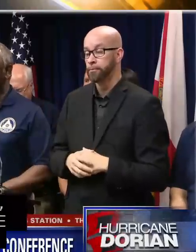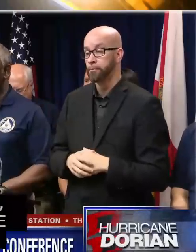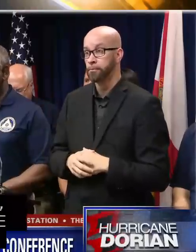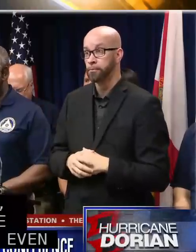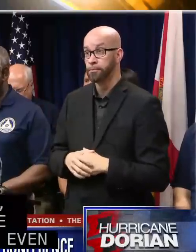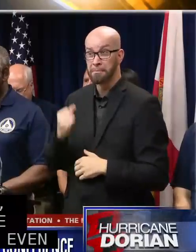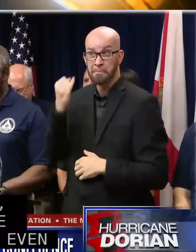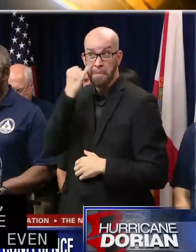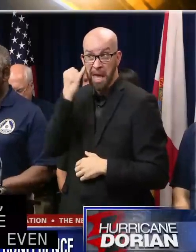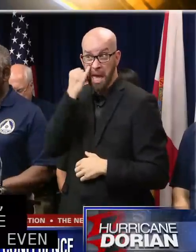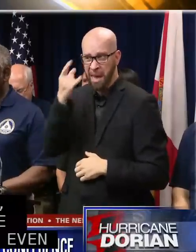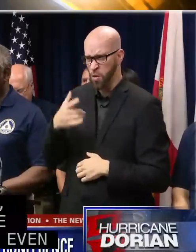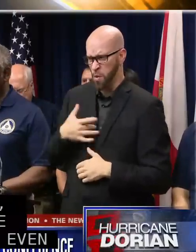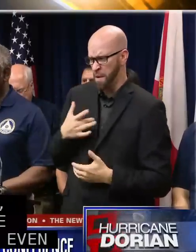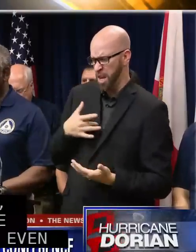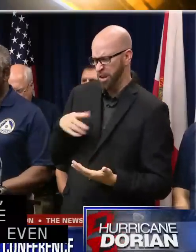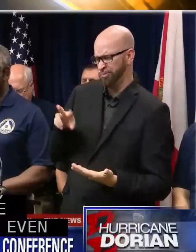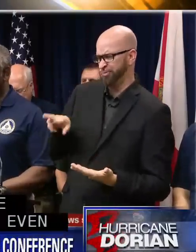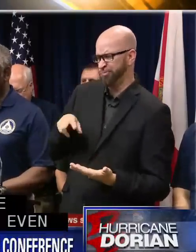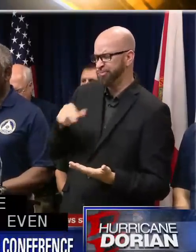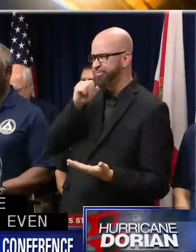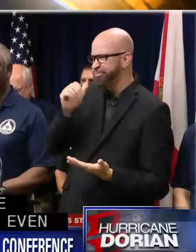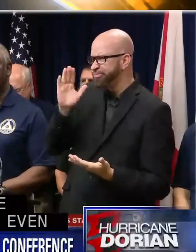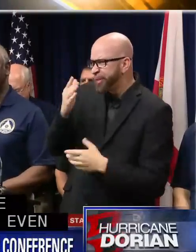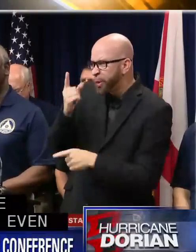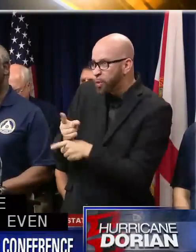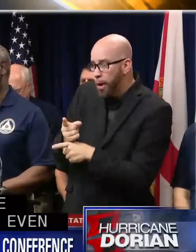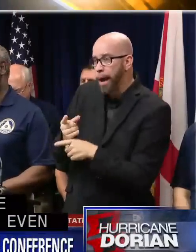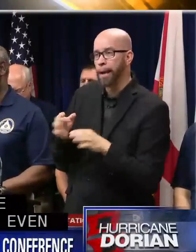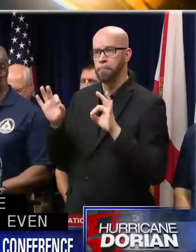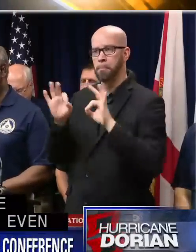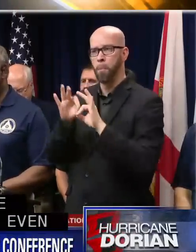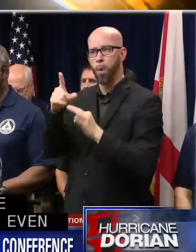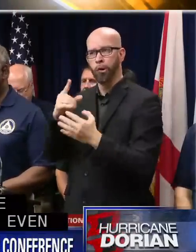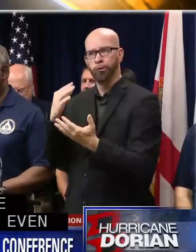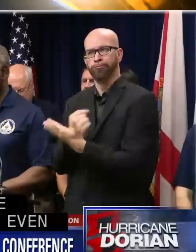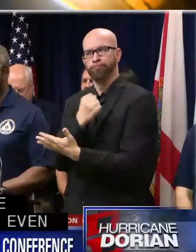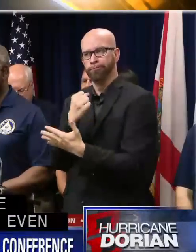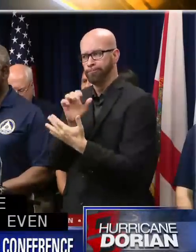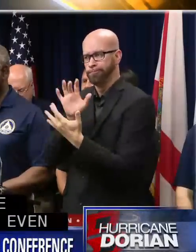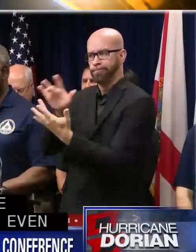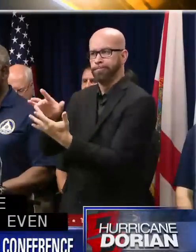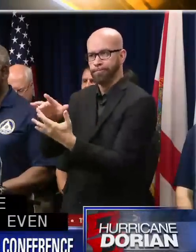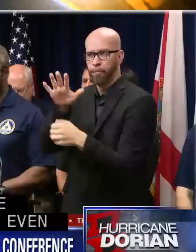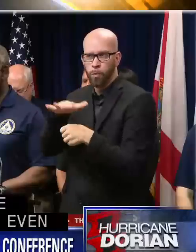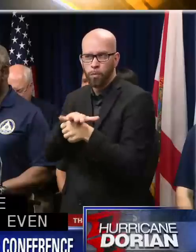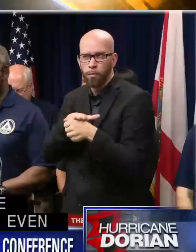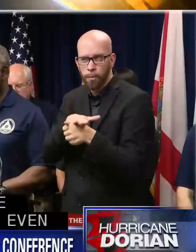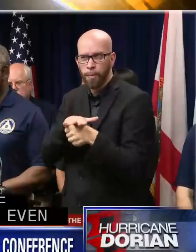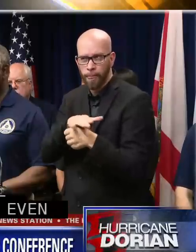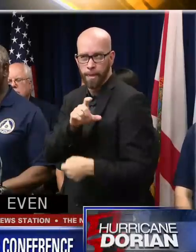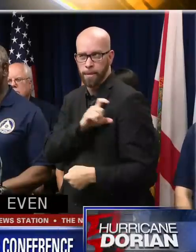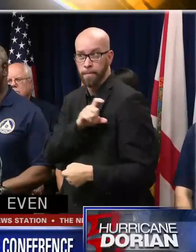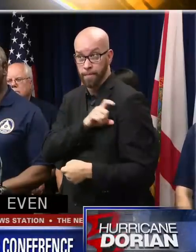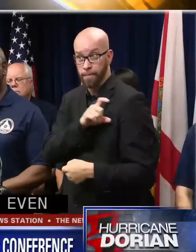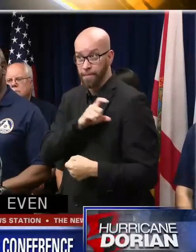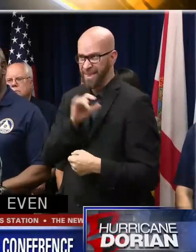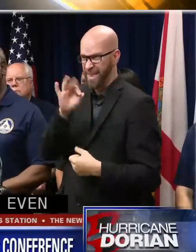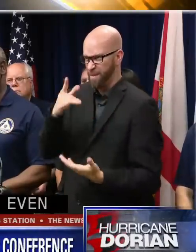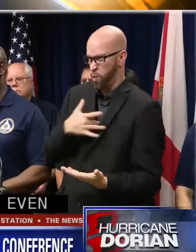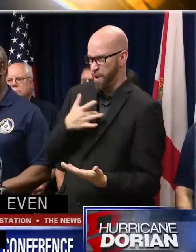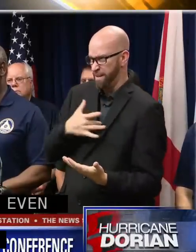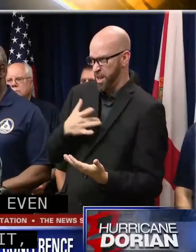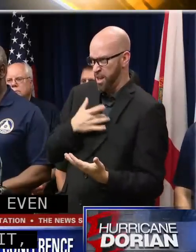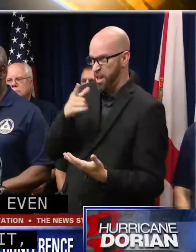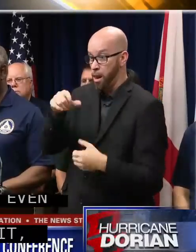If you want to report price gouging, we ask you to contact our local law enforcement authorities if you believe that